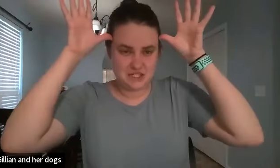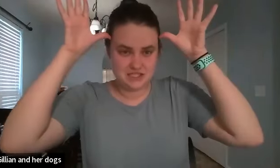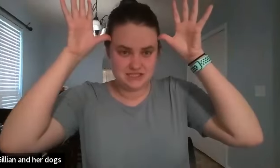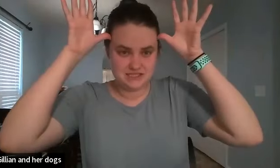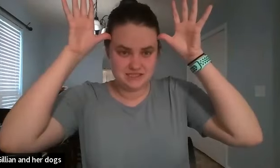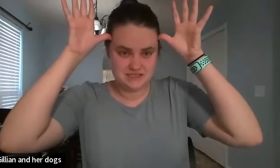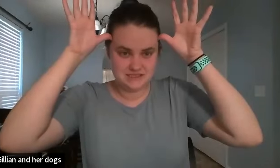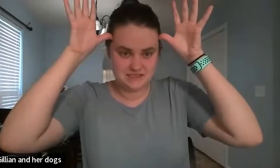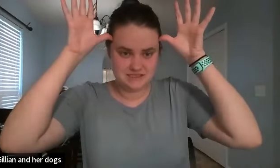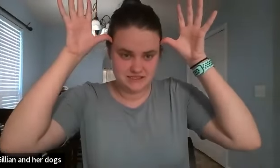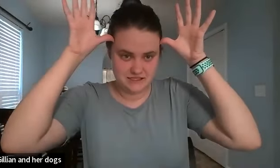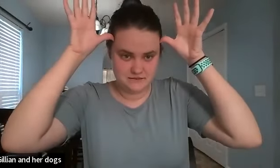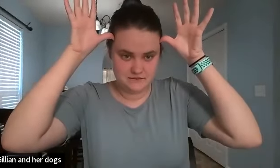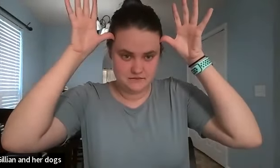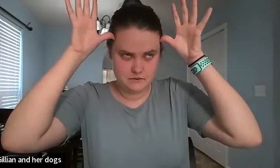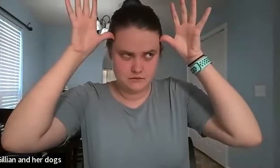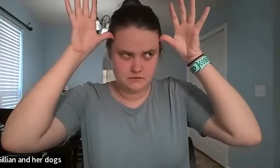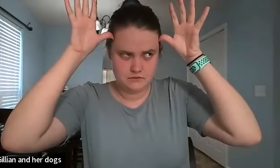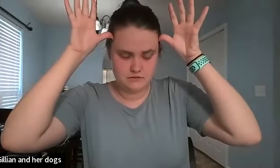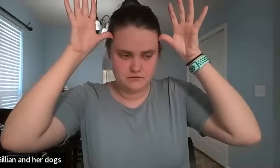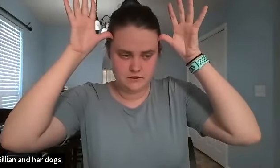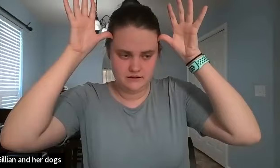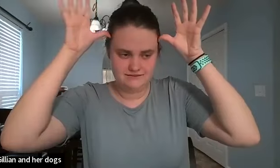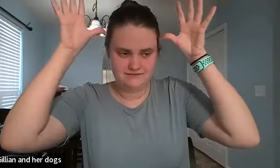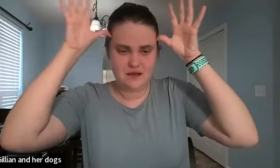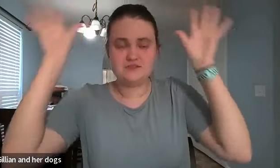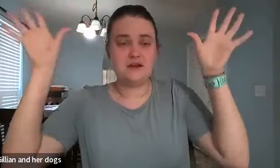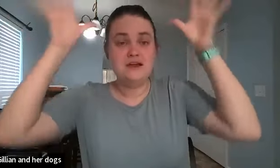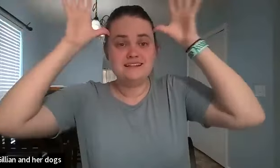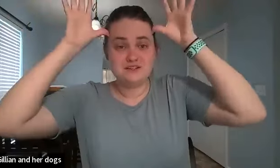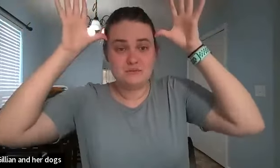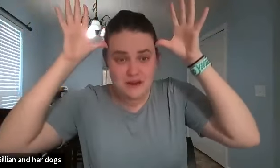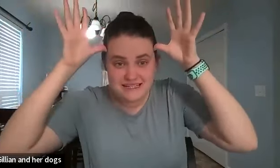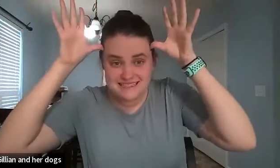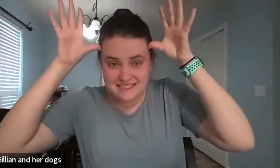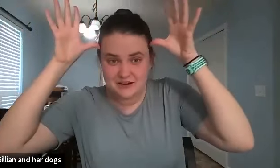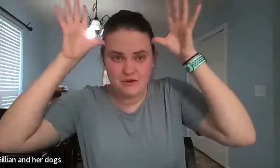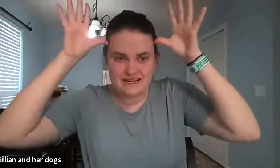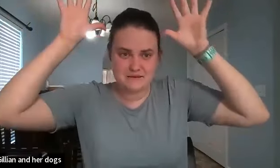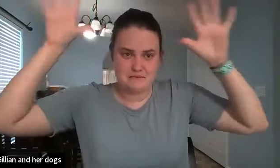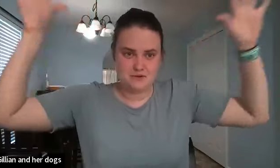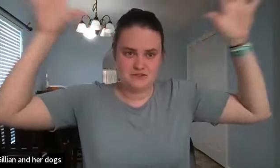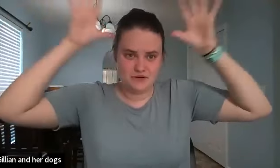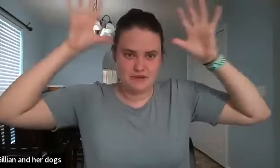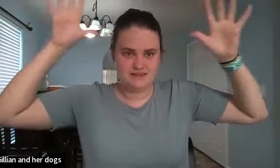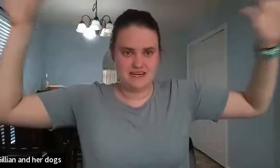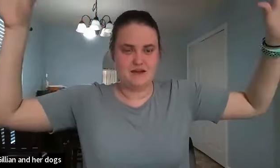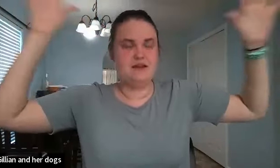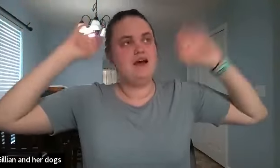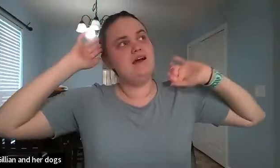deer. Deer. Wait, I'm sorry. So one is deer and one is moose, where you bounce it out. And